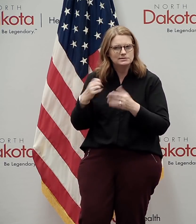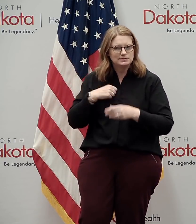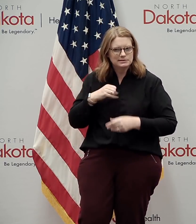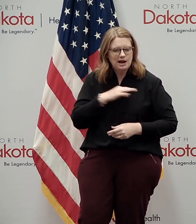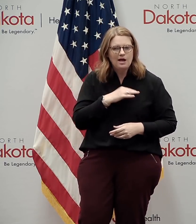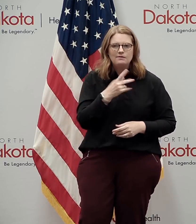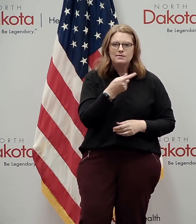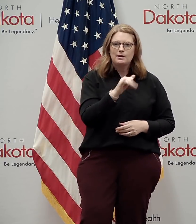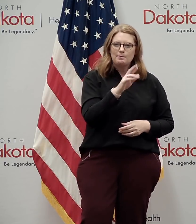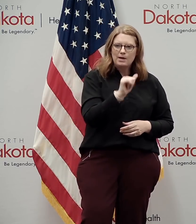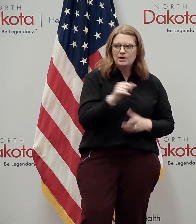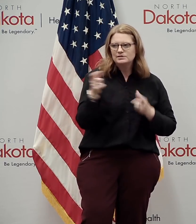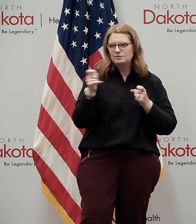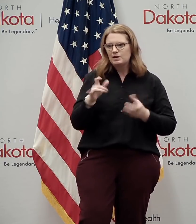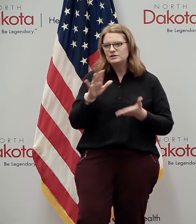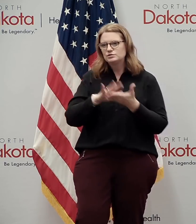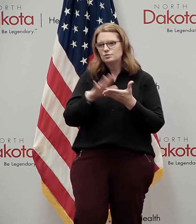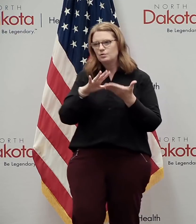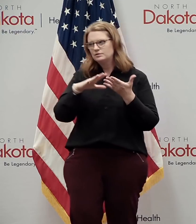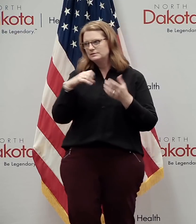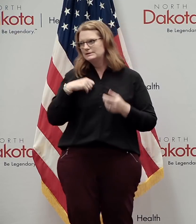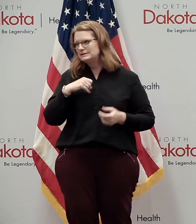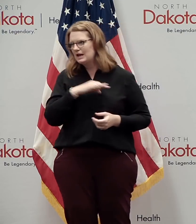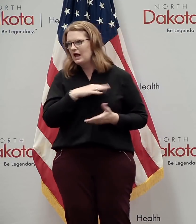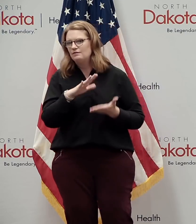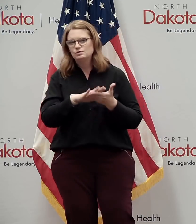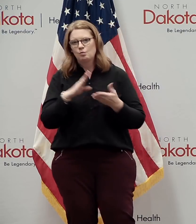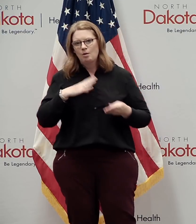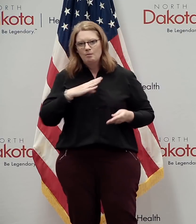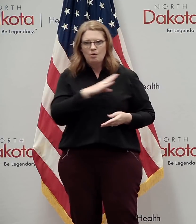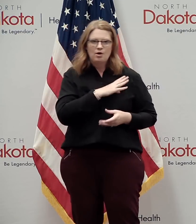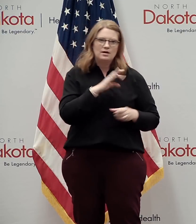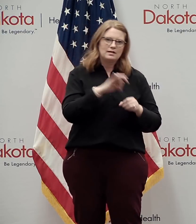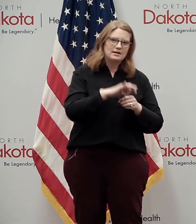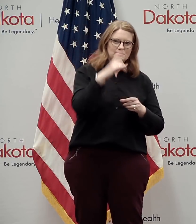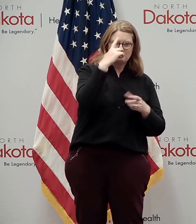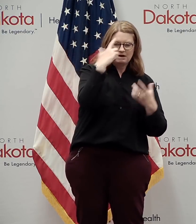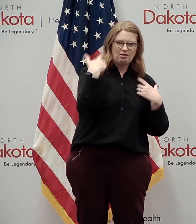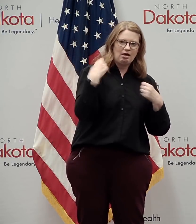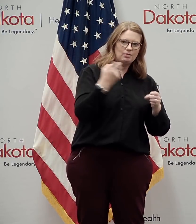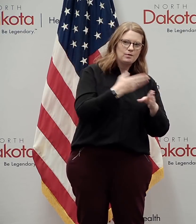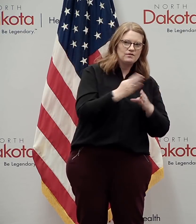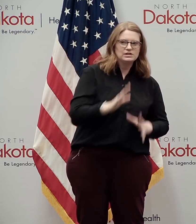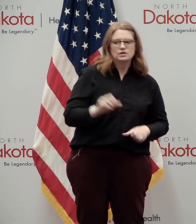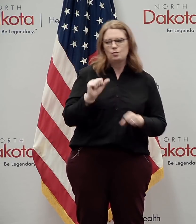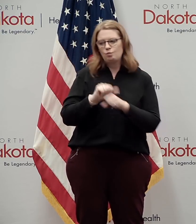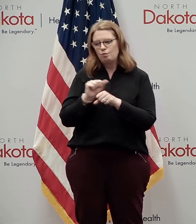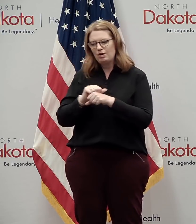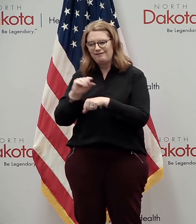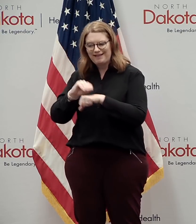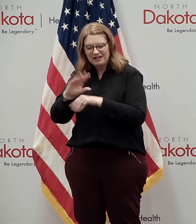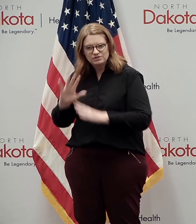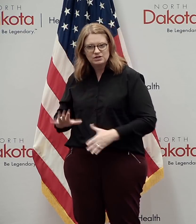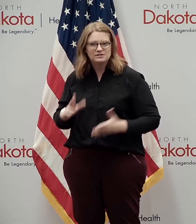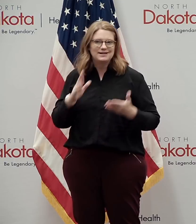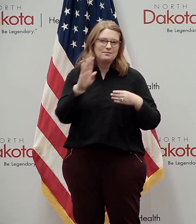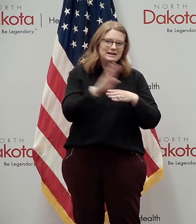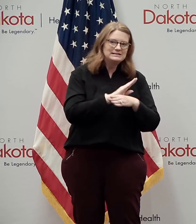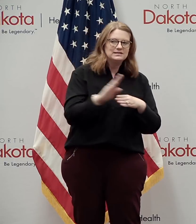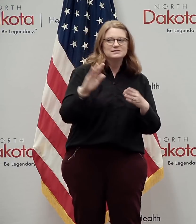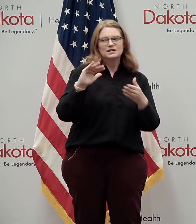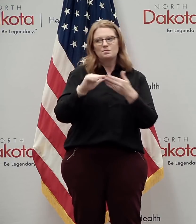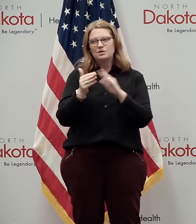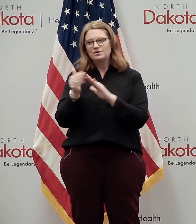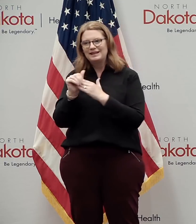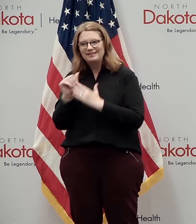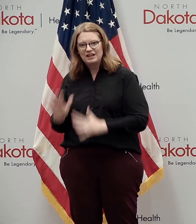paraprofessionals, administrators, parents, students, school board members, elected officials, mental health professionals, work councils, business and community leaders, and a